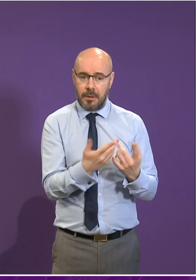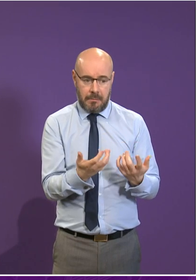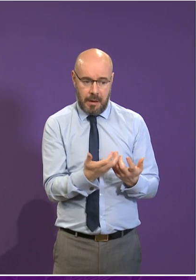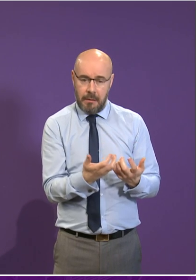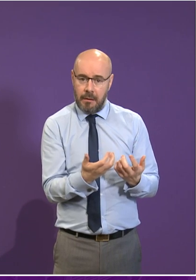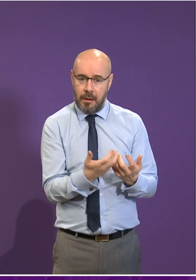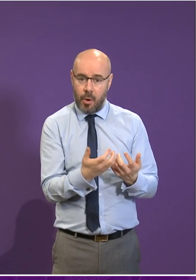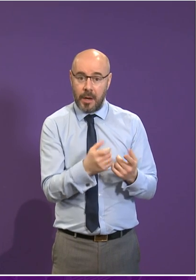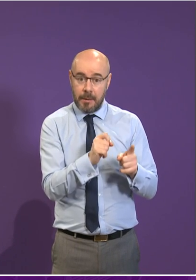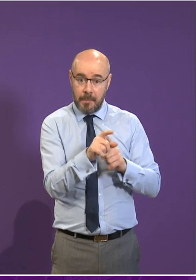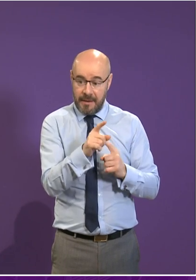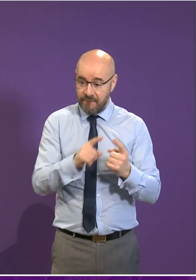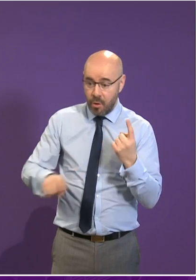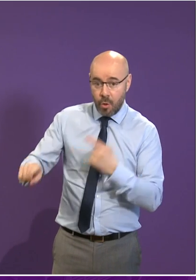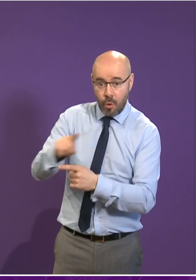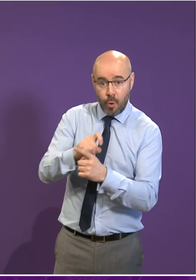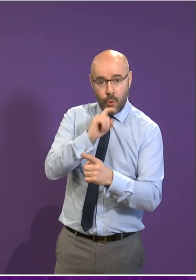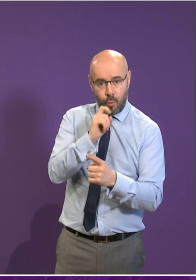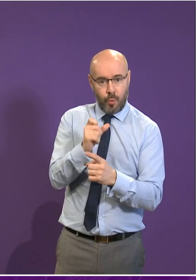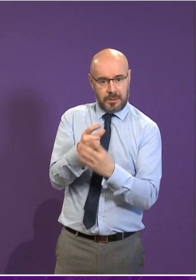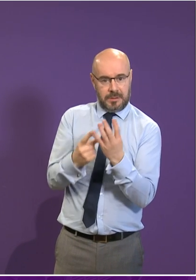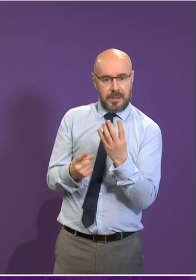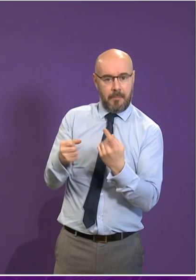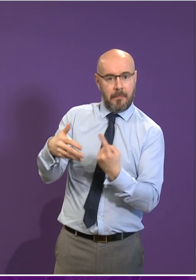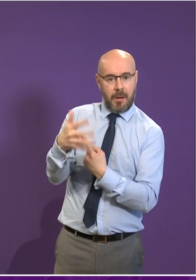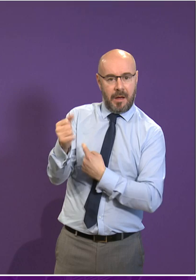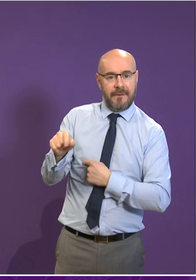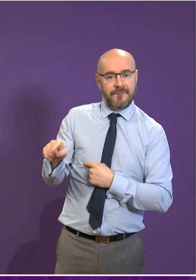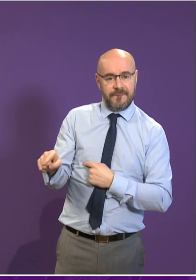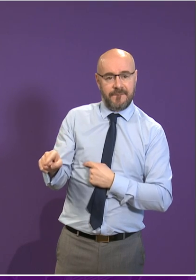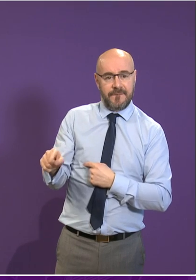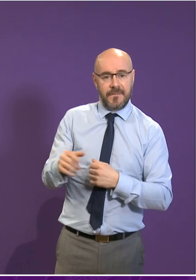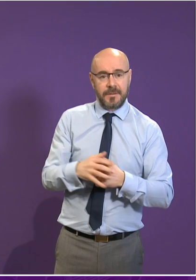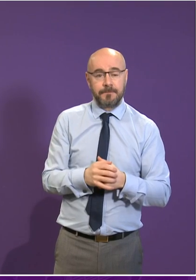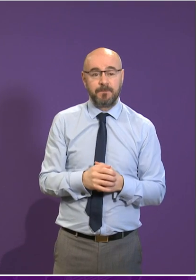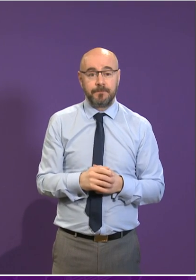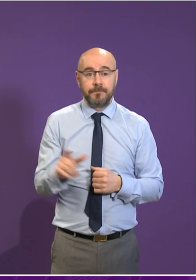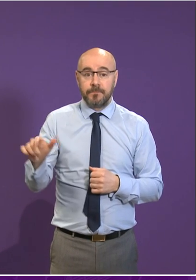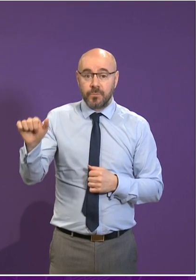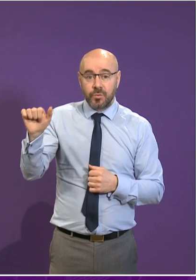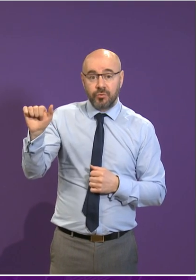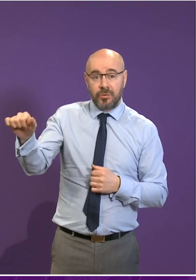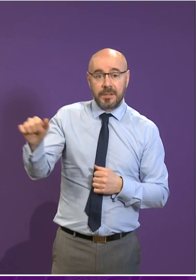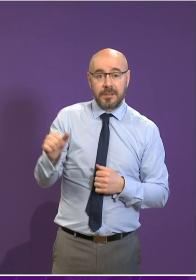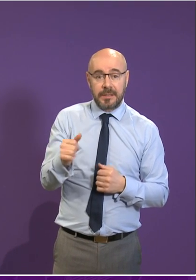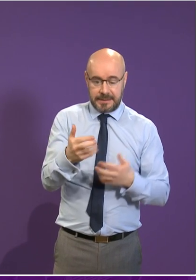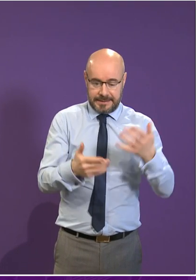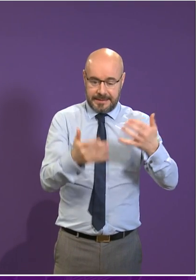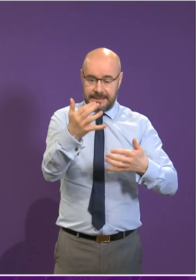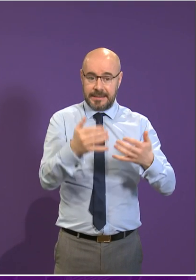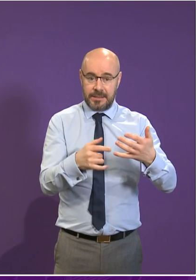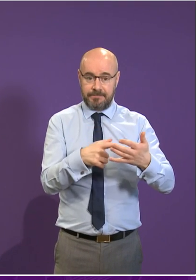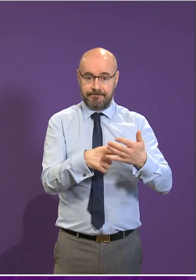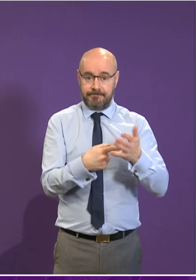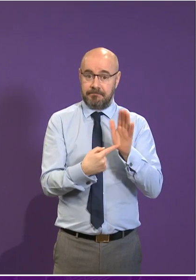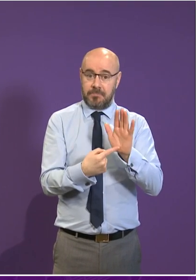for particularly for students within that category? Well, you're correct to say that the figures that were released today show